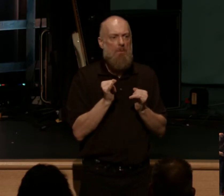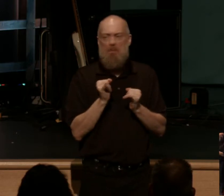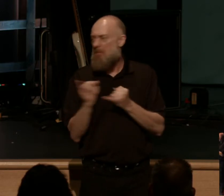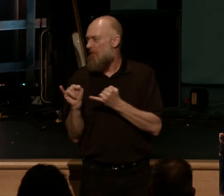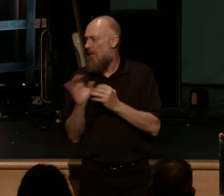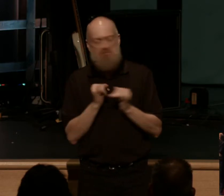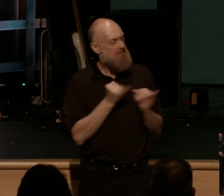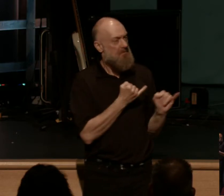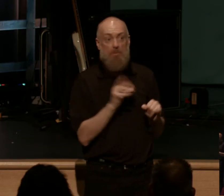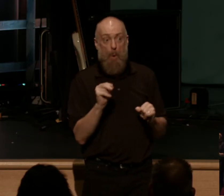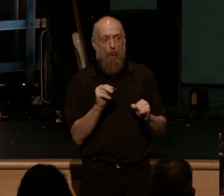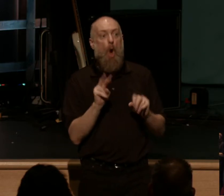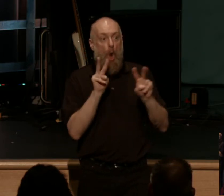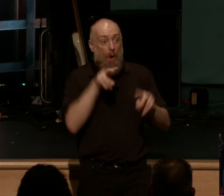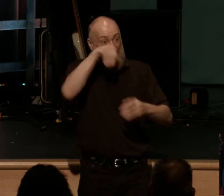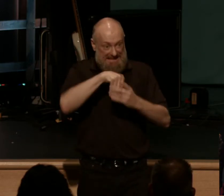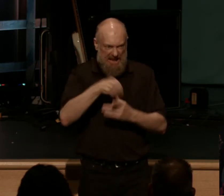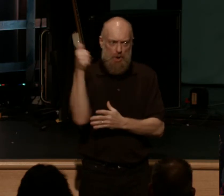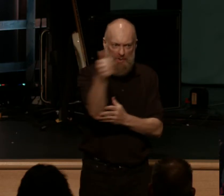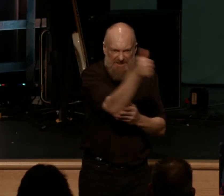looking within.